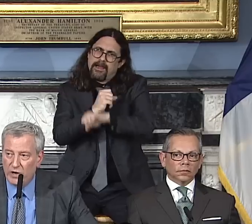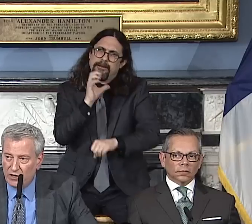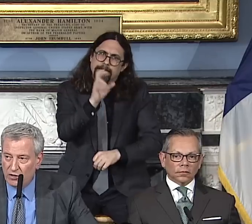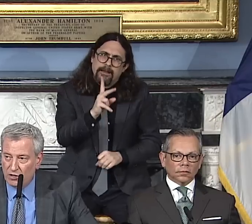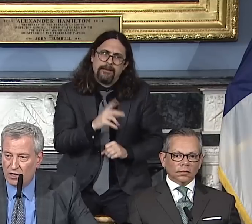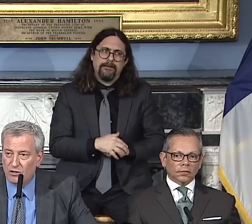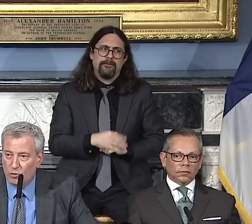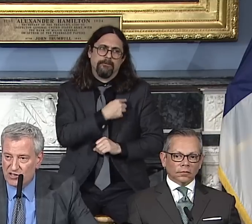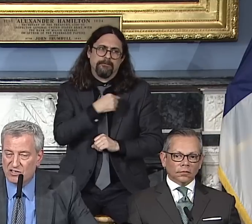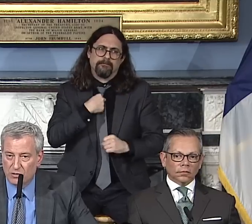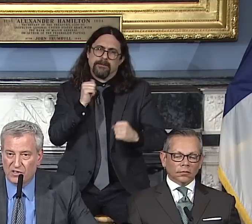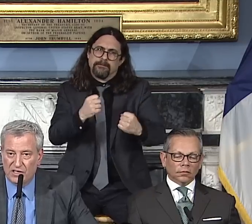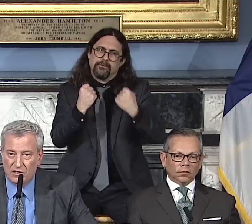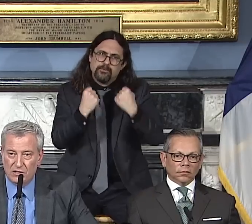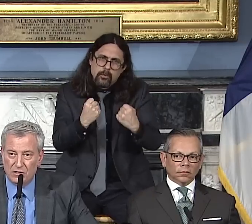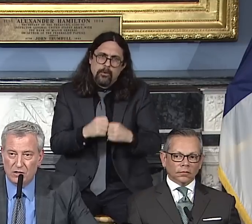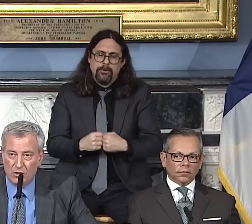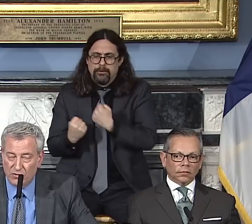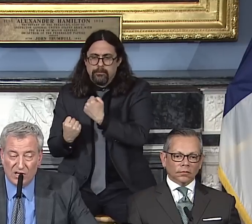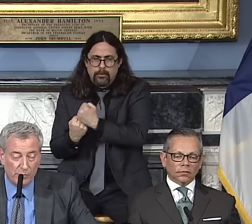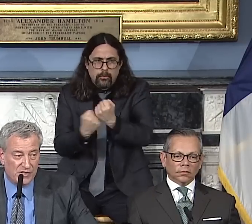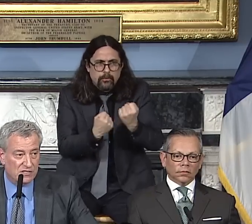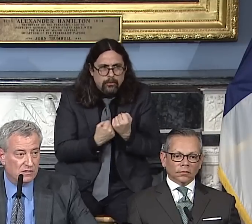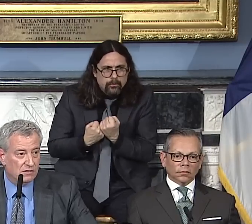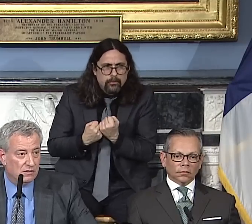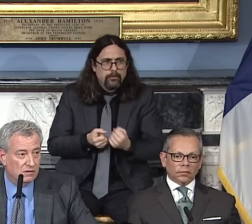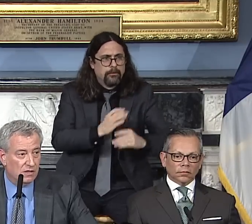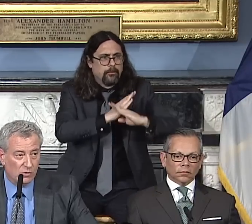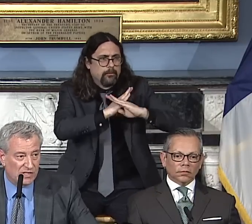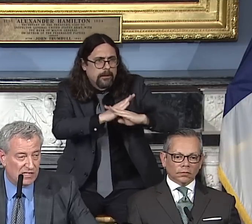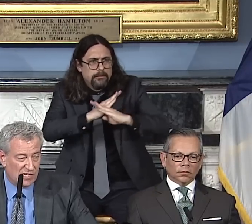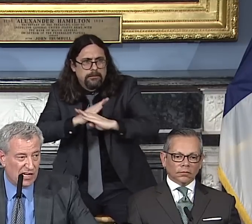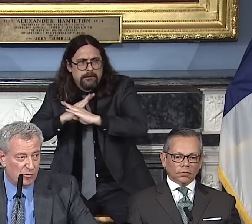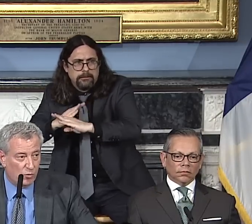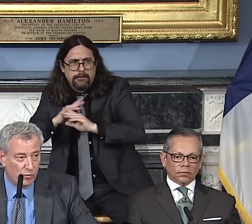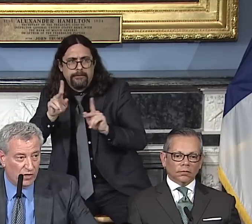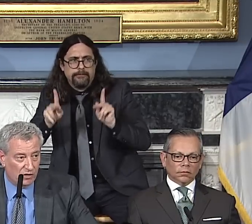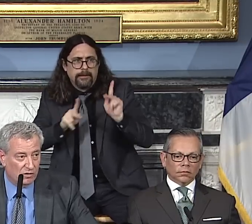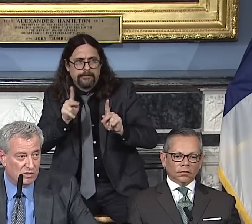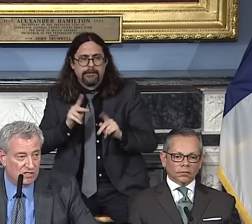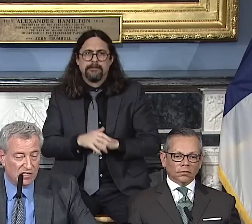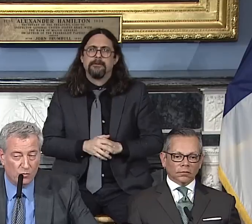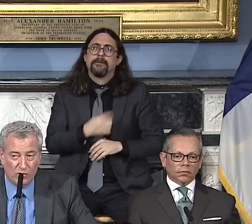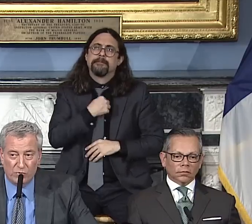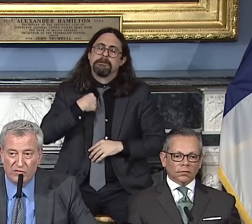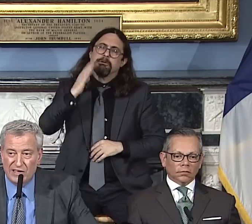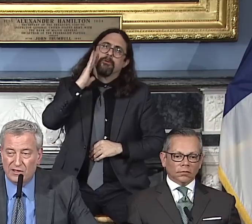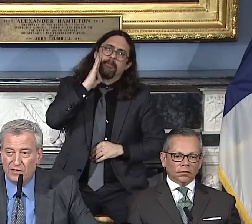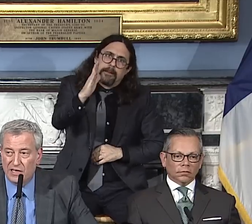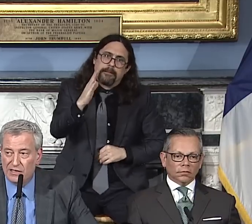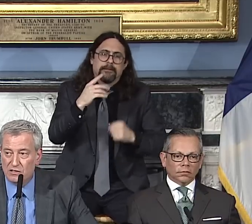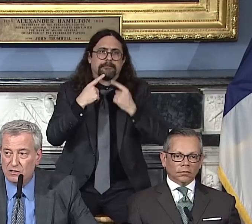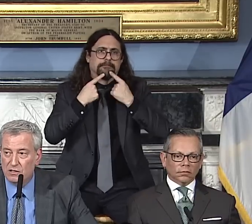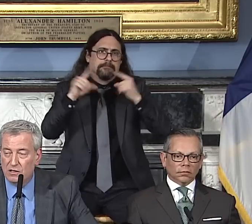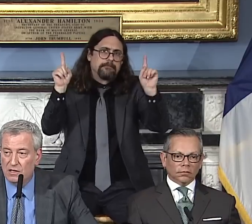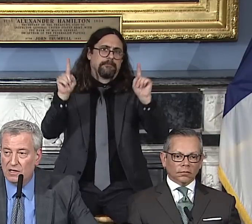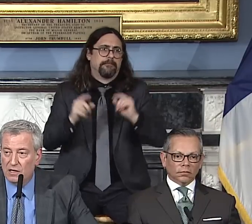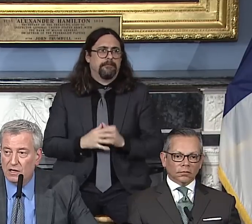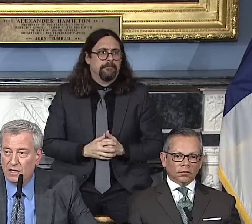We will unquestionably overcome this. It will take time, but we will. The city will prevail in the